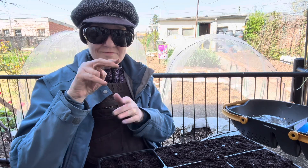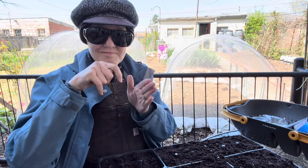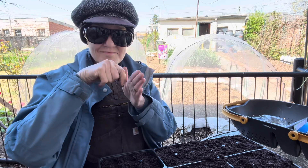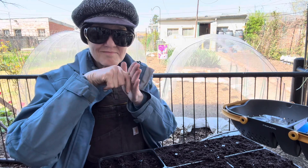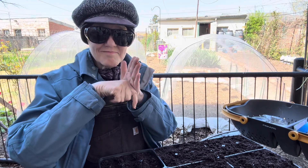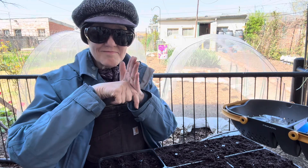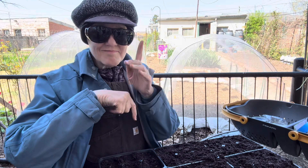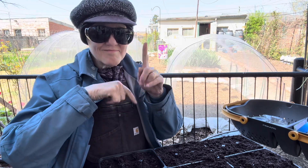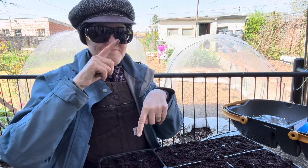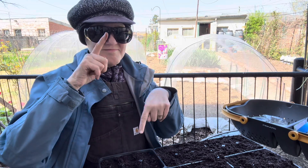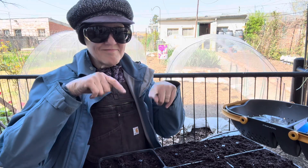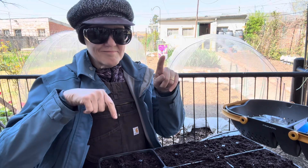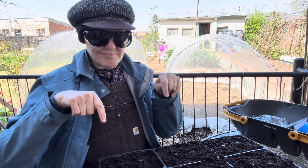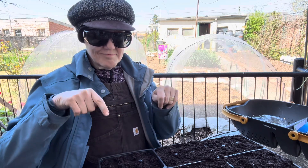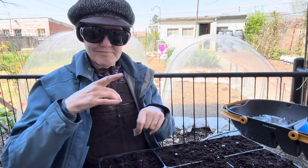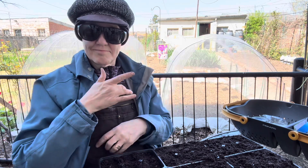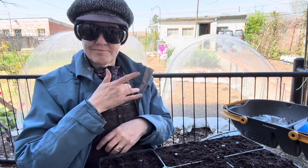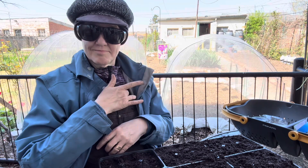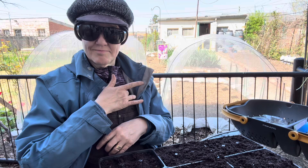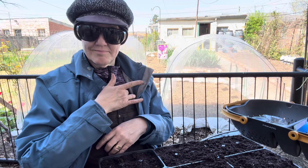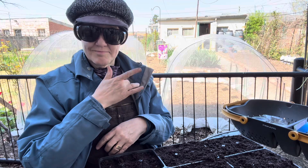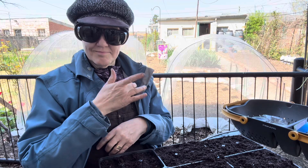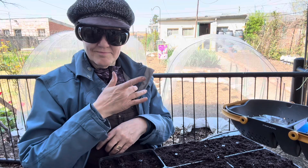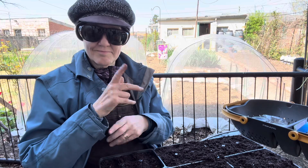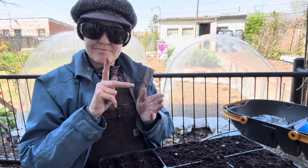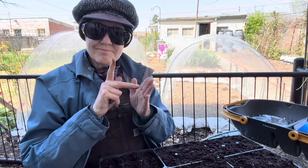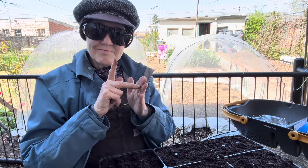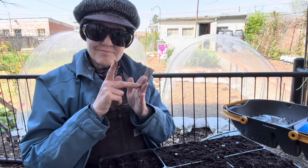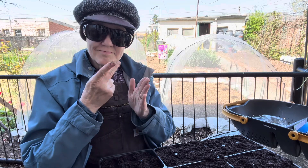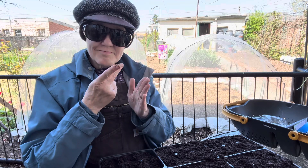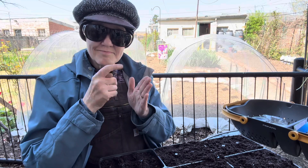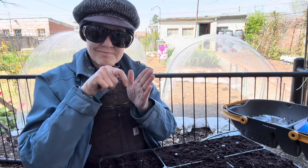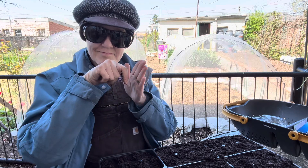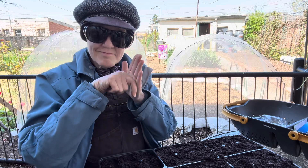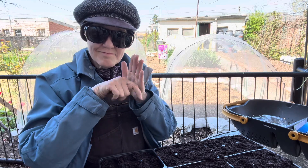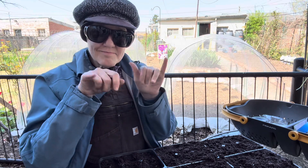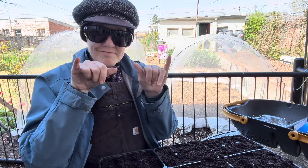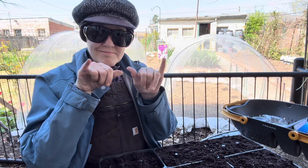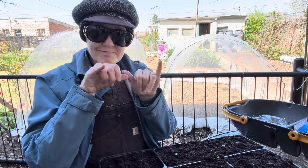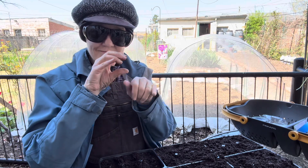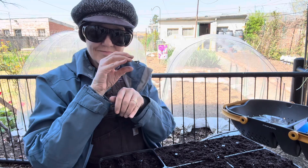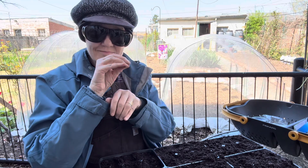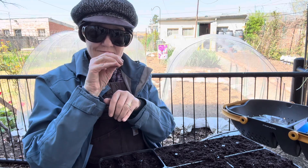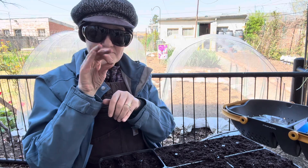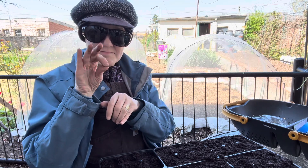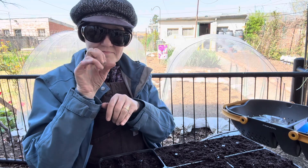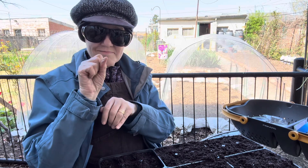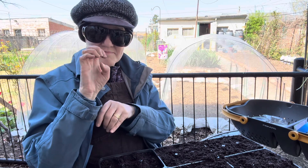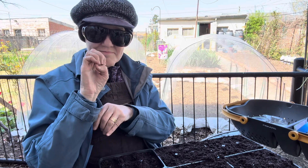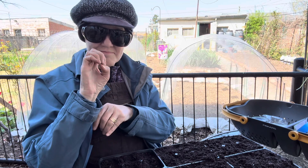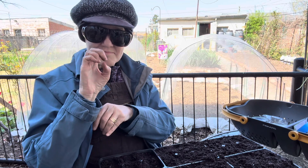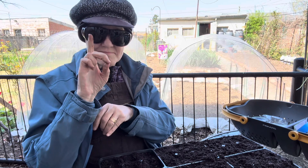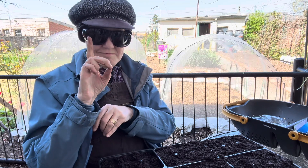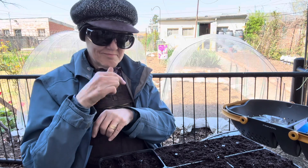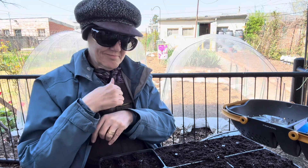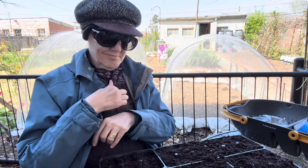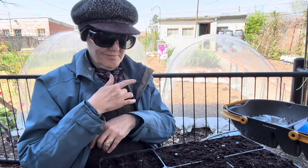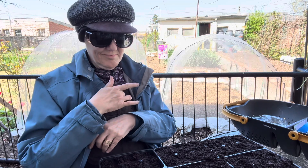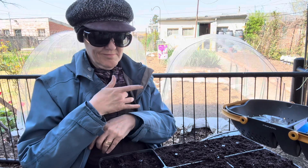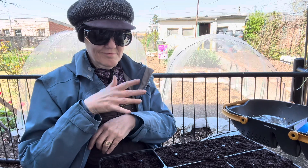the seeds an inch deep. So you're going to get various information. Typically, it's double the depth of the size of the